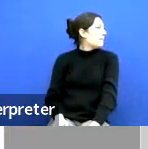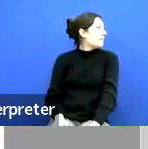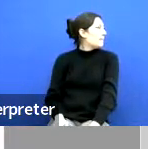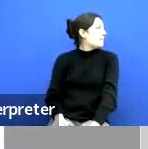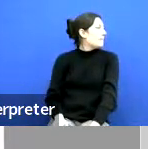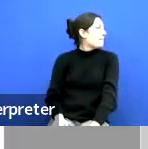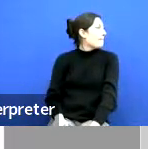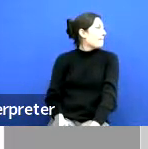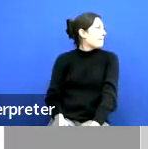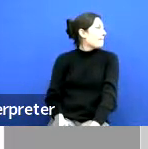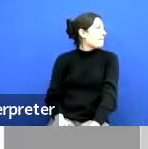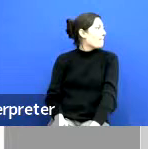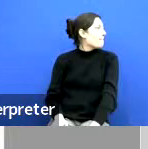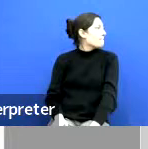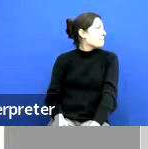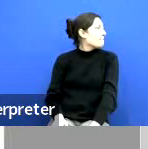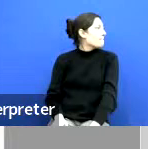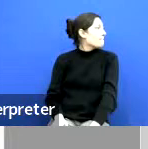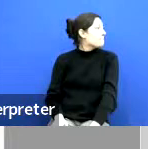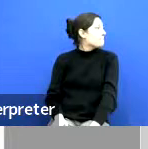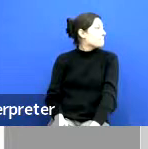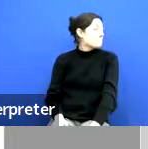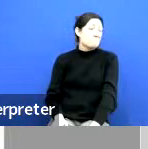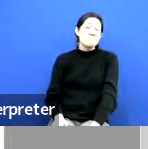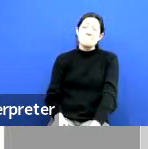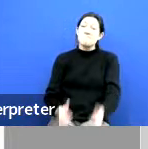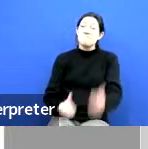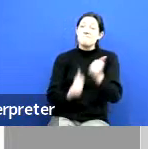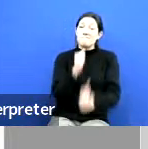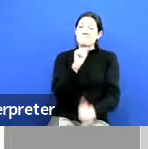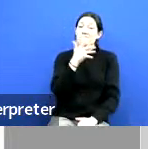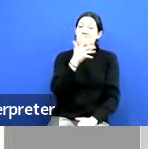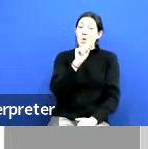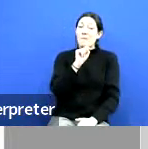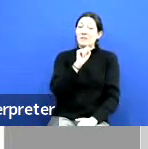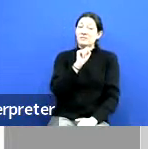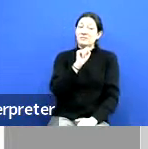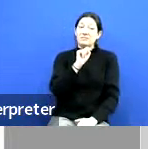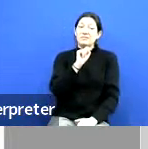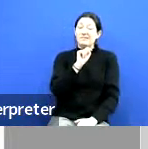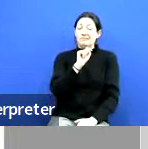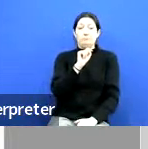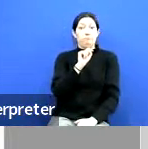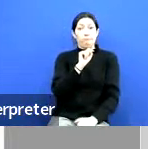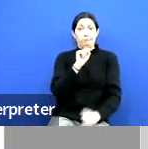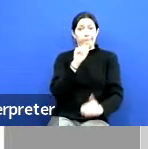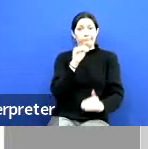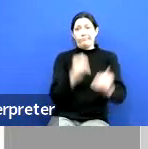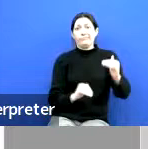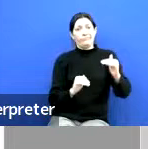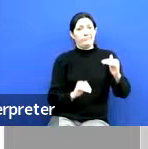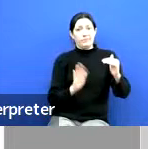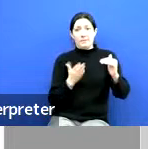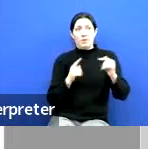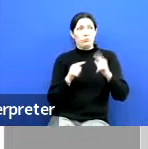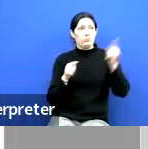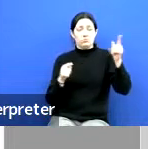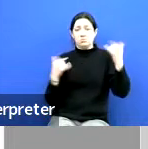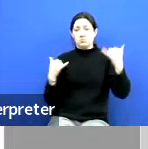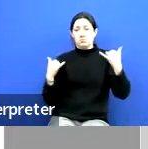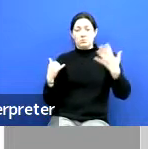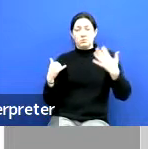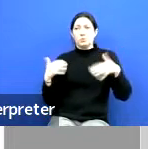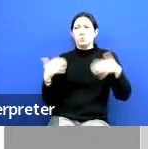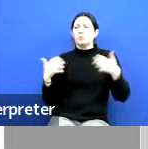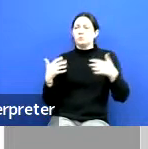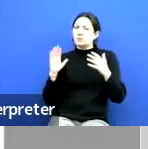I'd say I don't know many apartment complexes that come close to this much greenery. So that's that is much more in fitting with the area